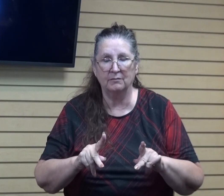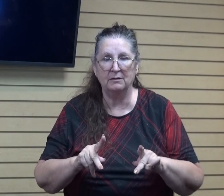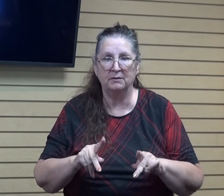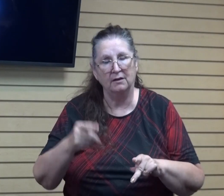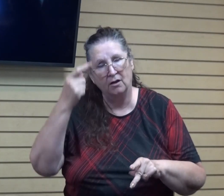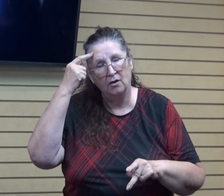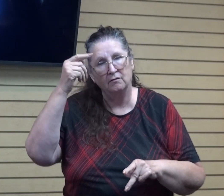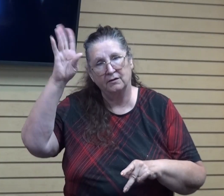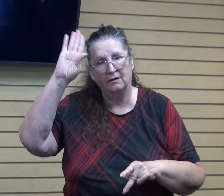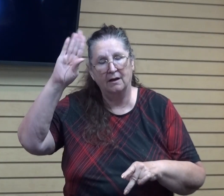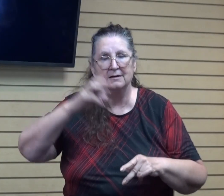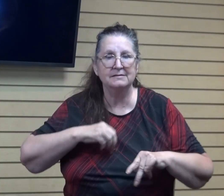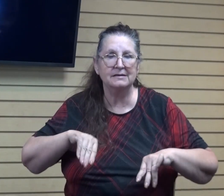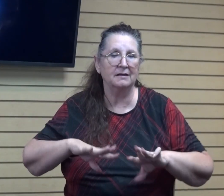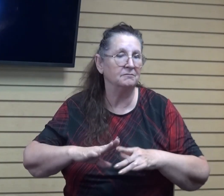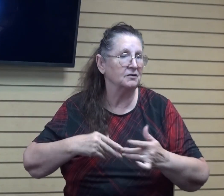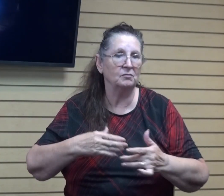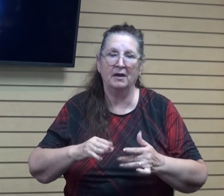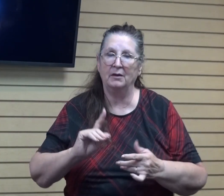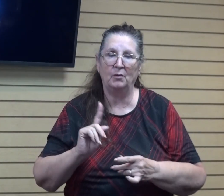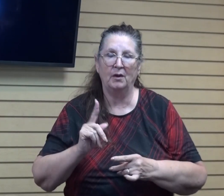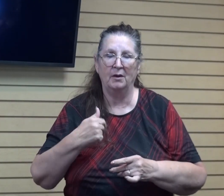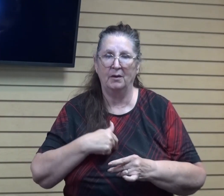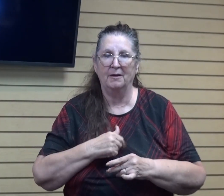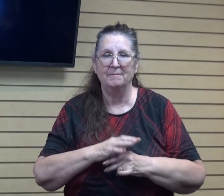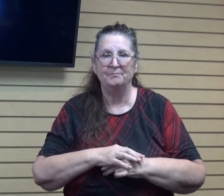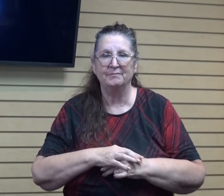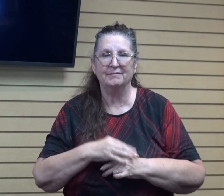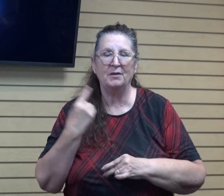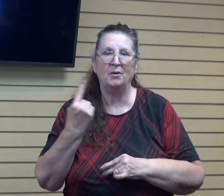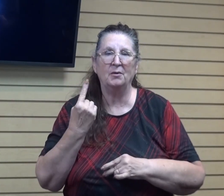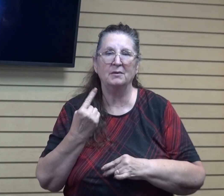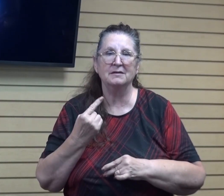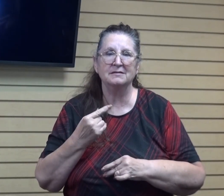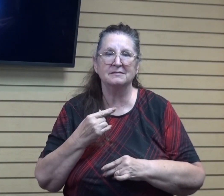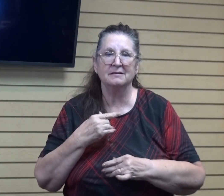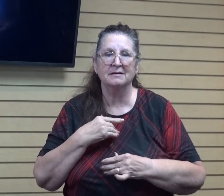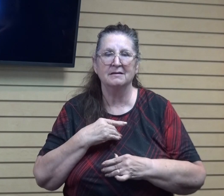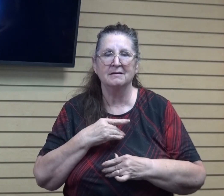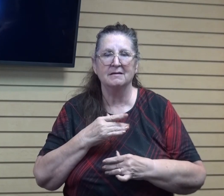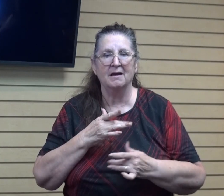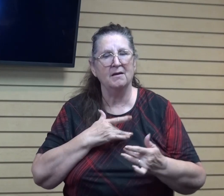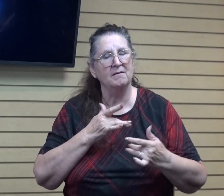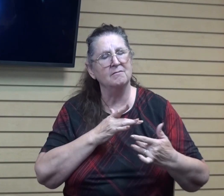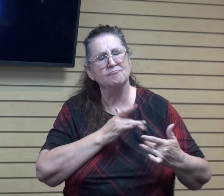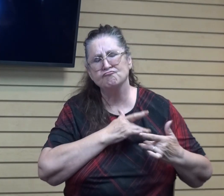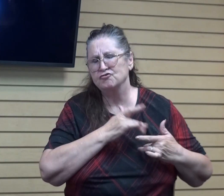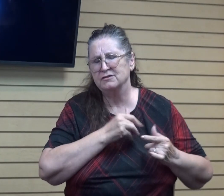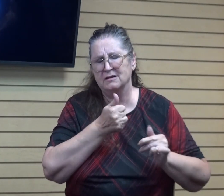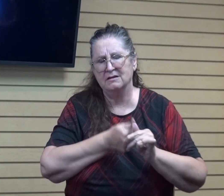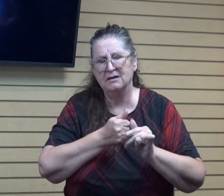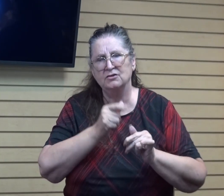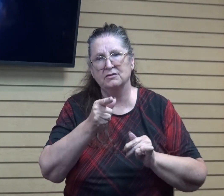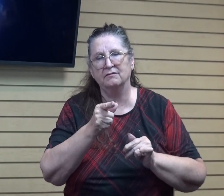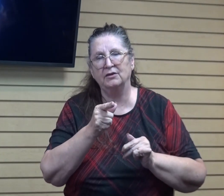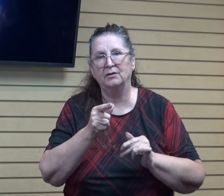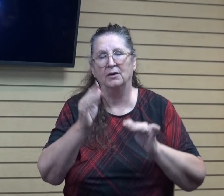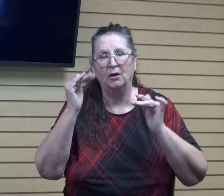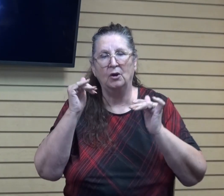find ourselves. So as always, I appreciate each and every one of you and truly hope that you were blessed by His